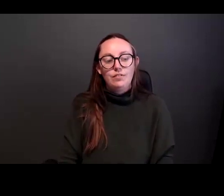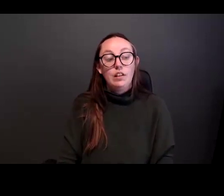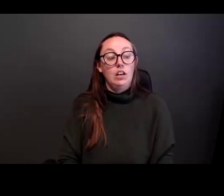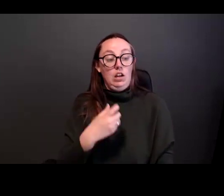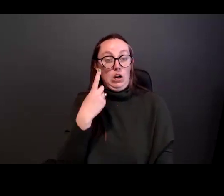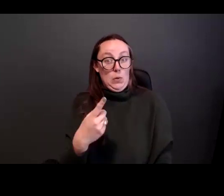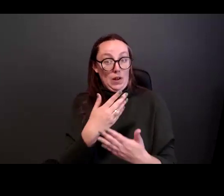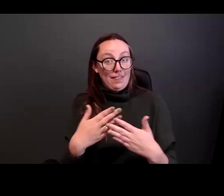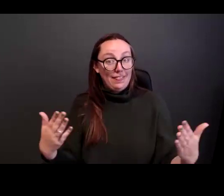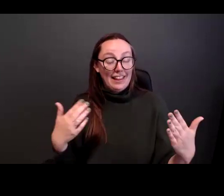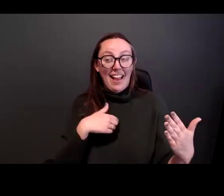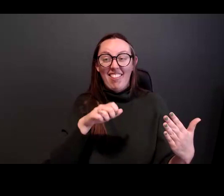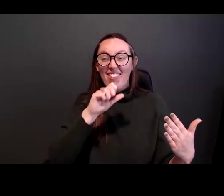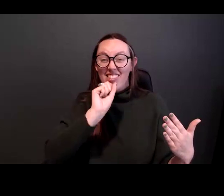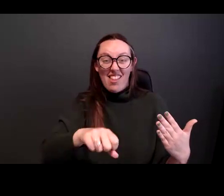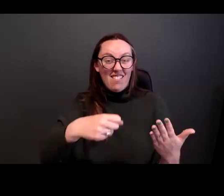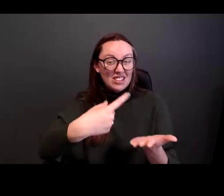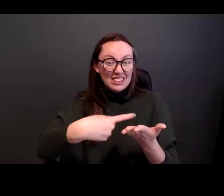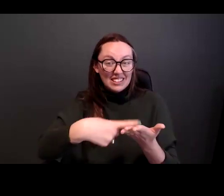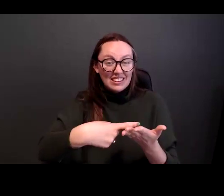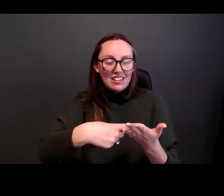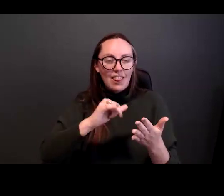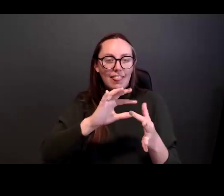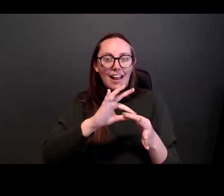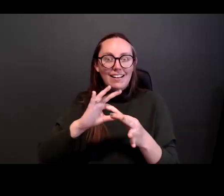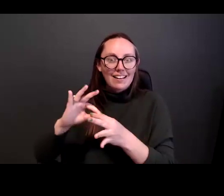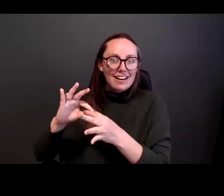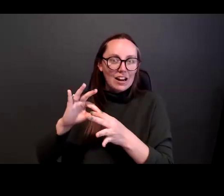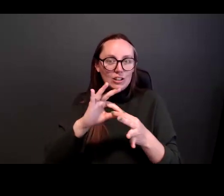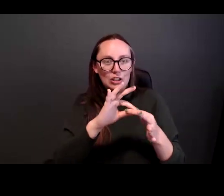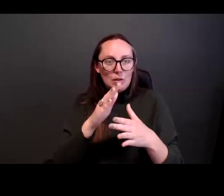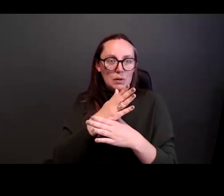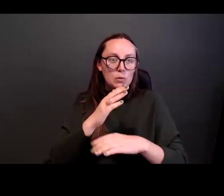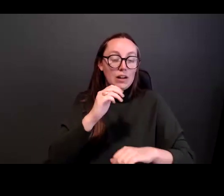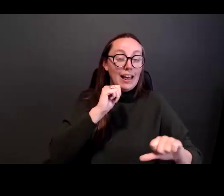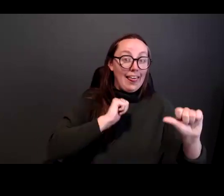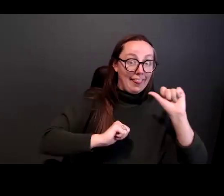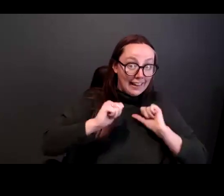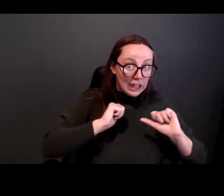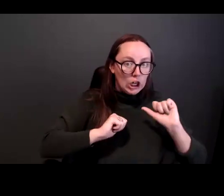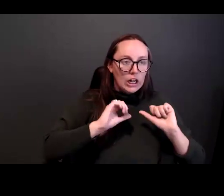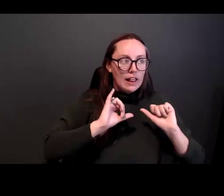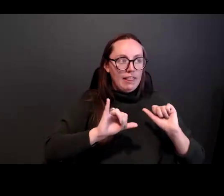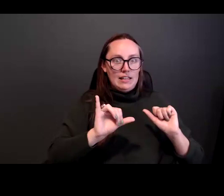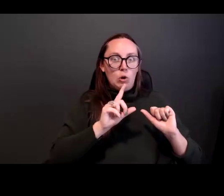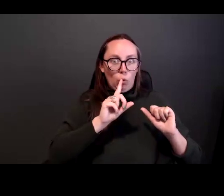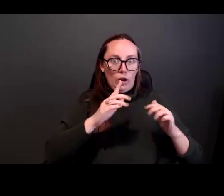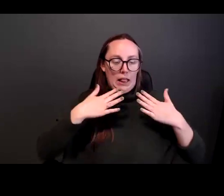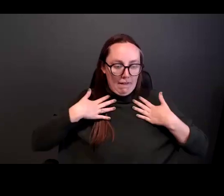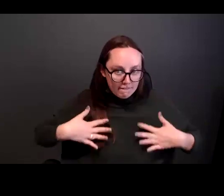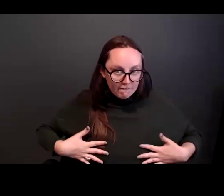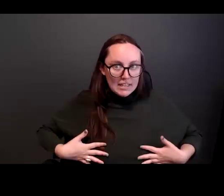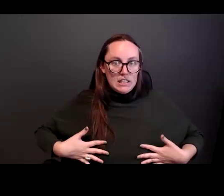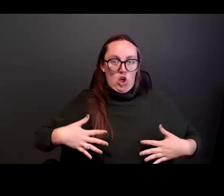an analog form, with the digital world, with the internet world.